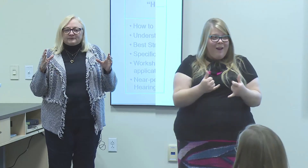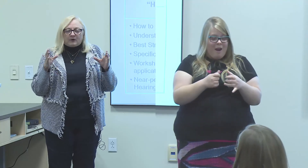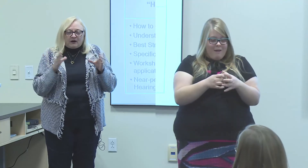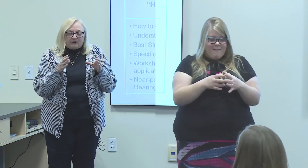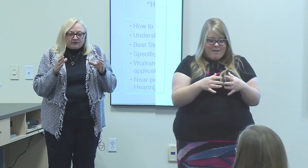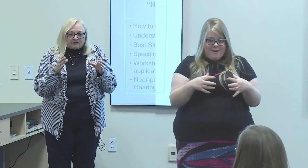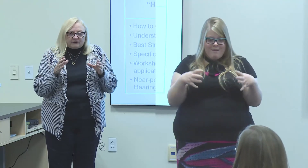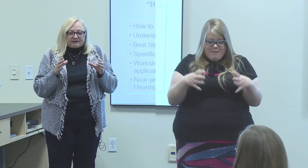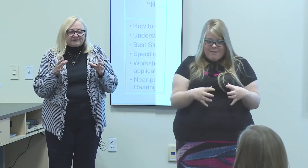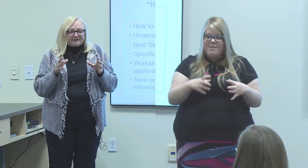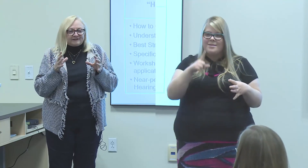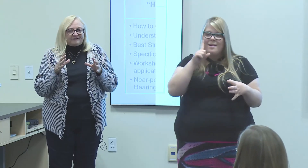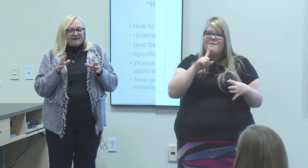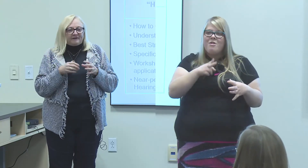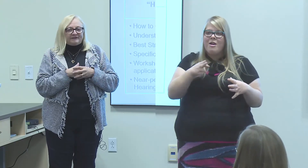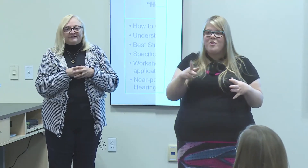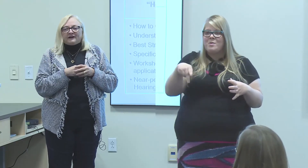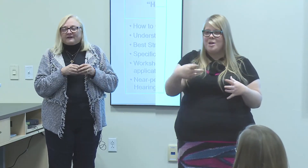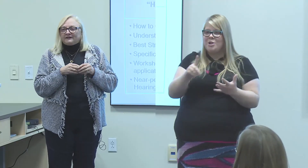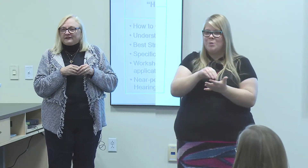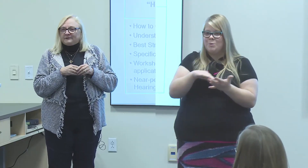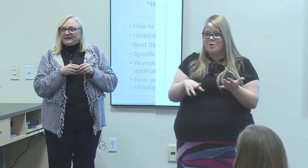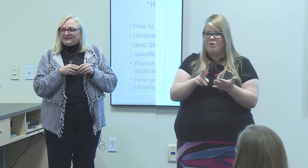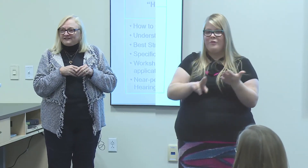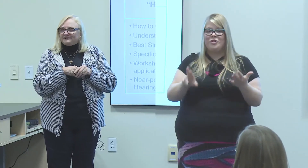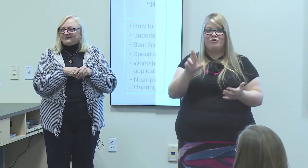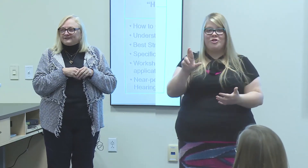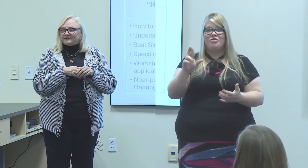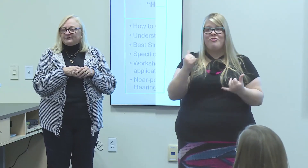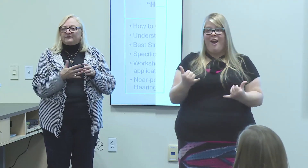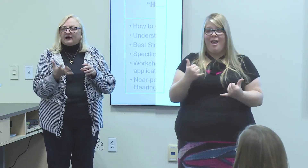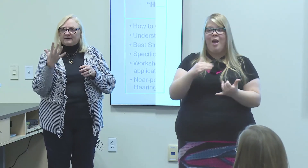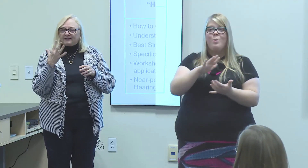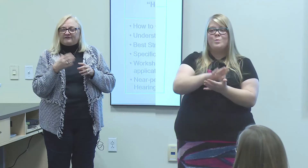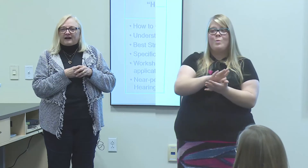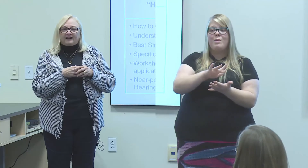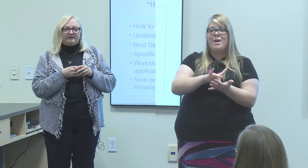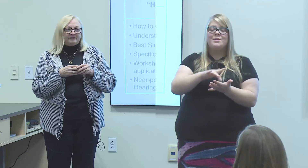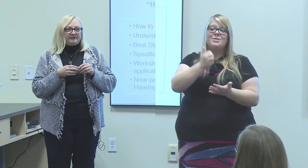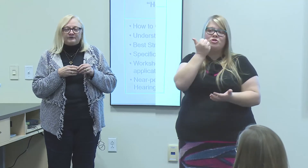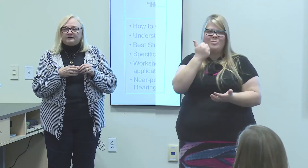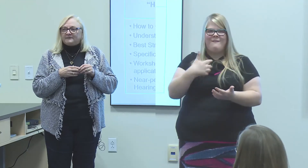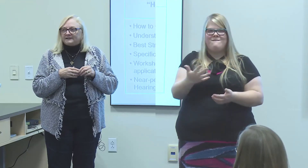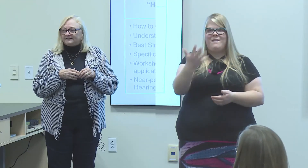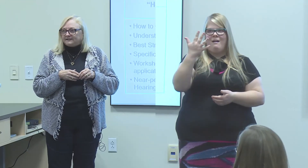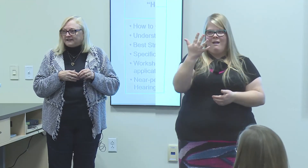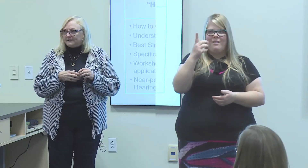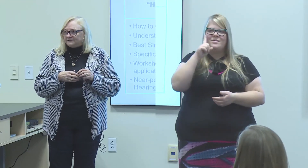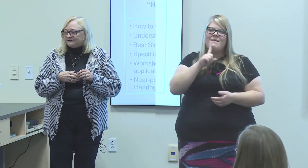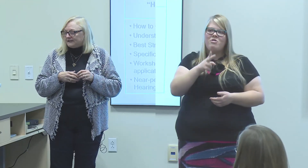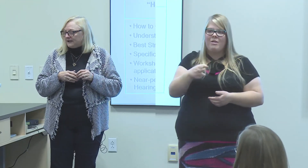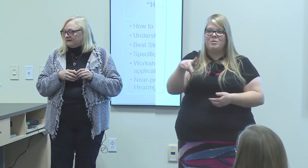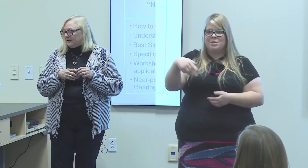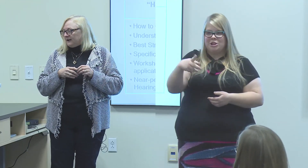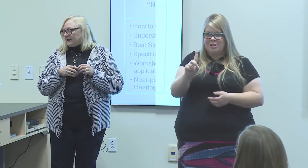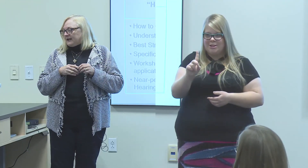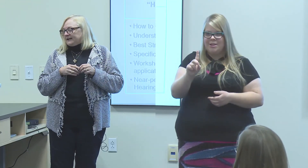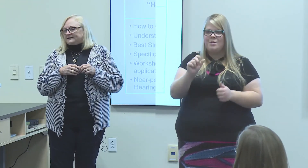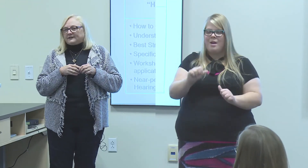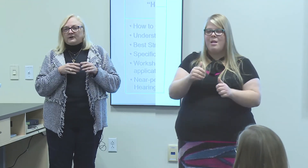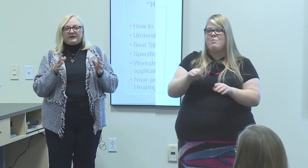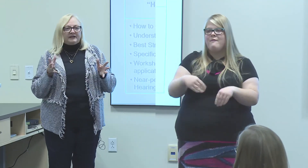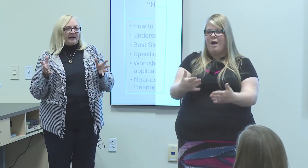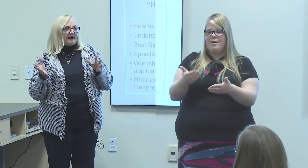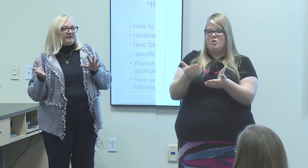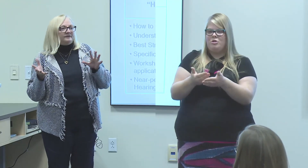a small cluster of deaf and hard of hearing PhD students at the U of R. We have 5 in the School of Medicine and Dentistry now.